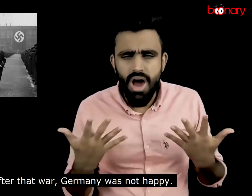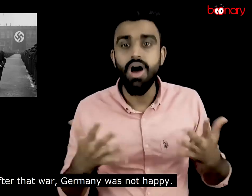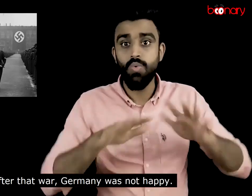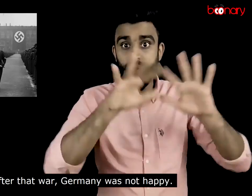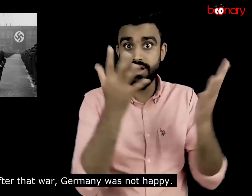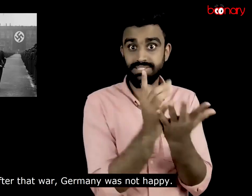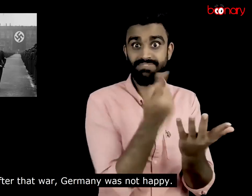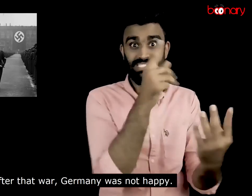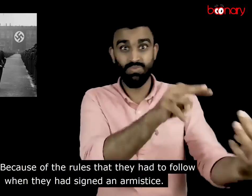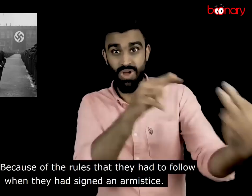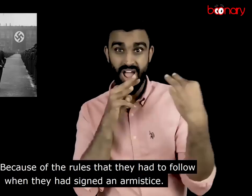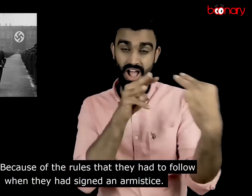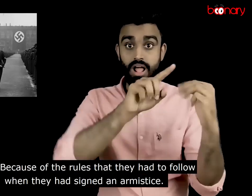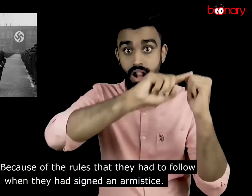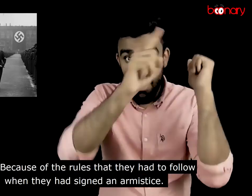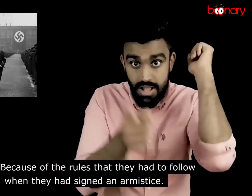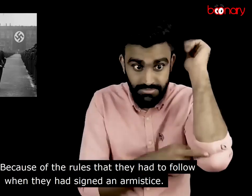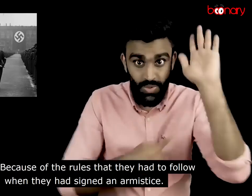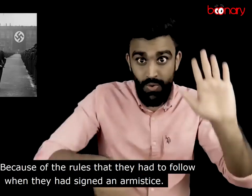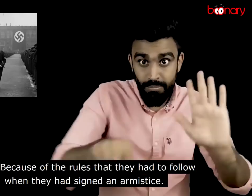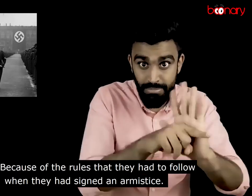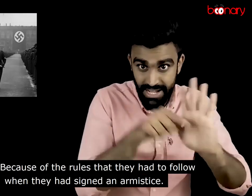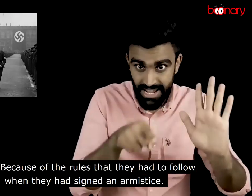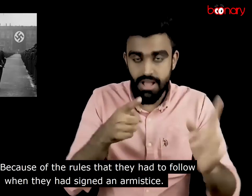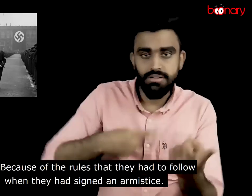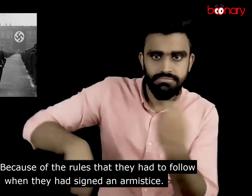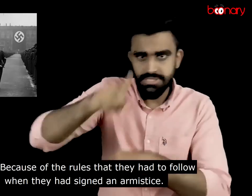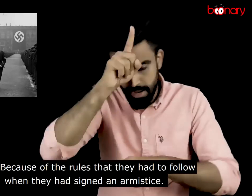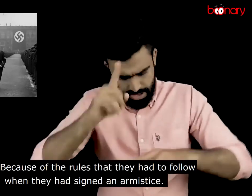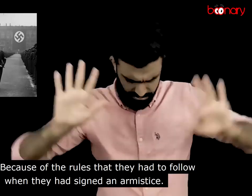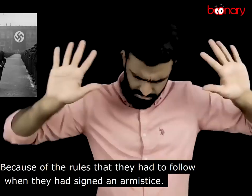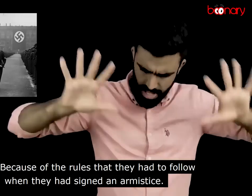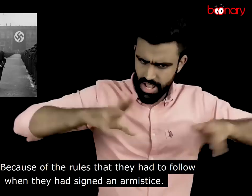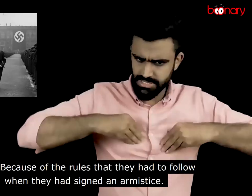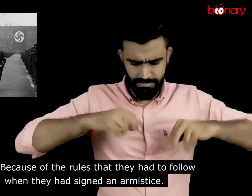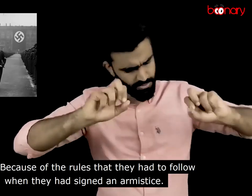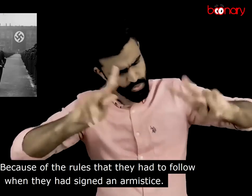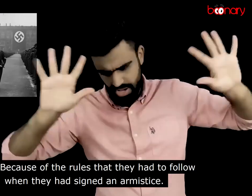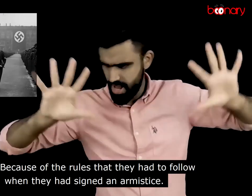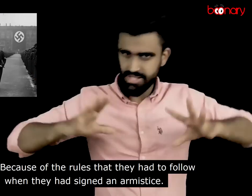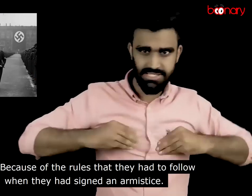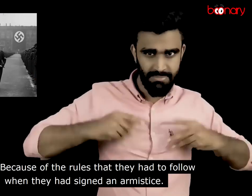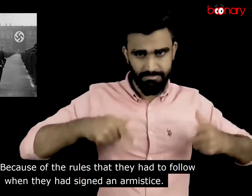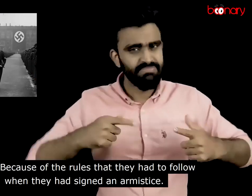not happy. Why? Because of the rules that they had to follow when they had signed an